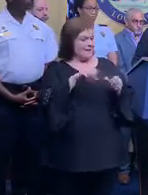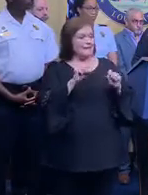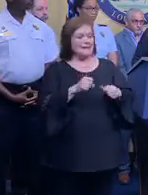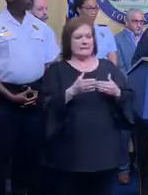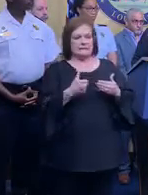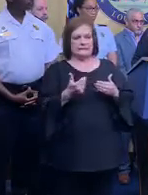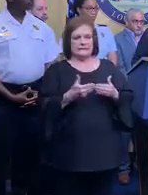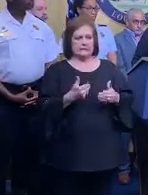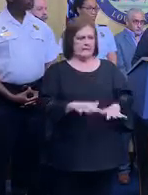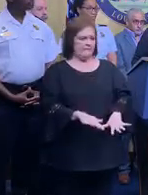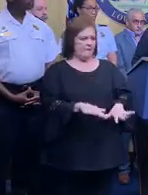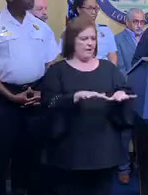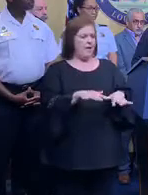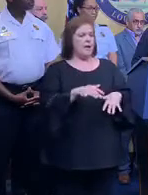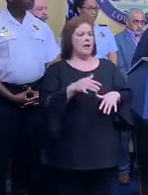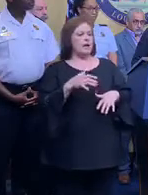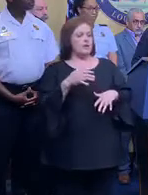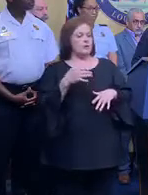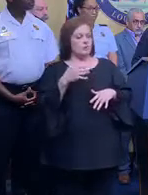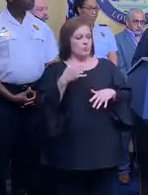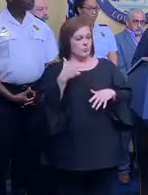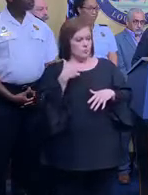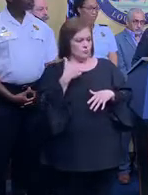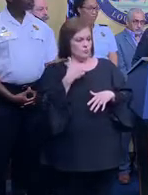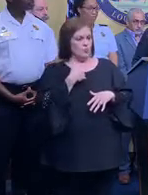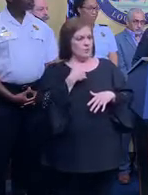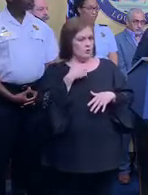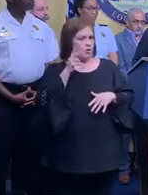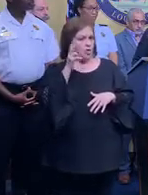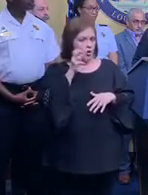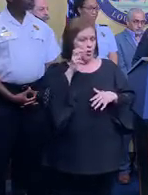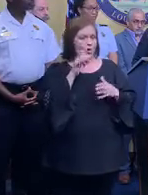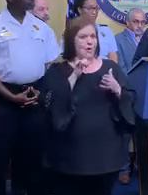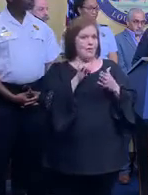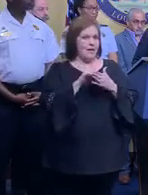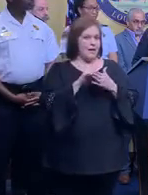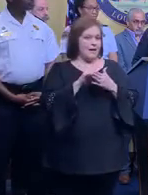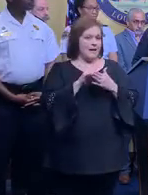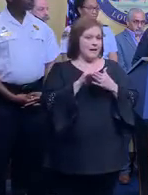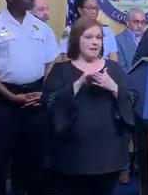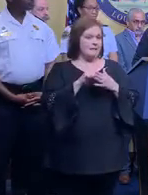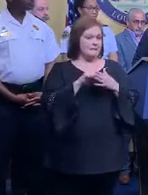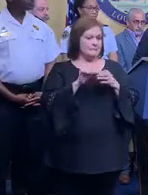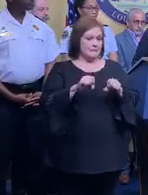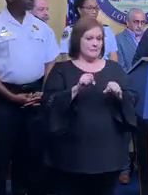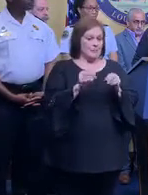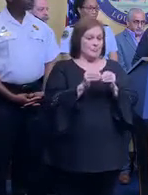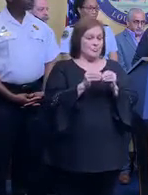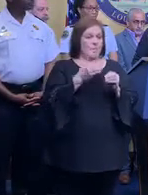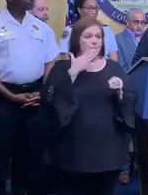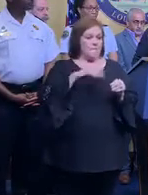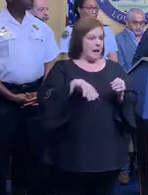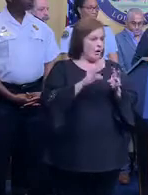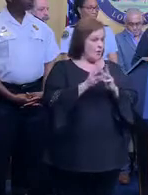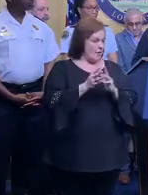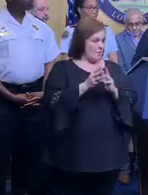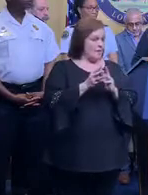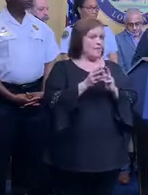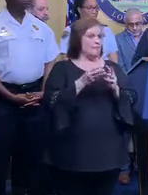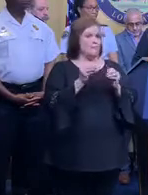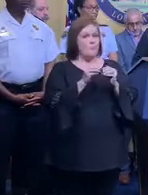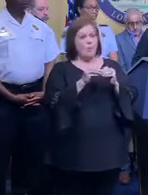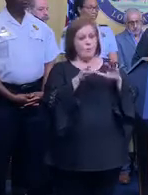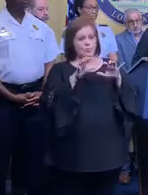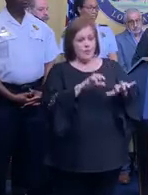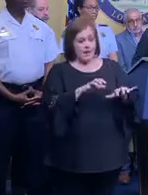again. We're hearing that severe weather could be more on tomorrow as it relates to rain.